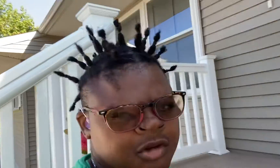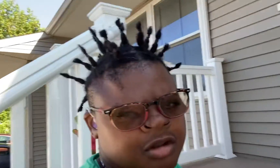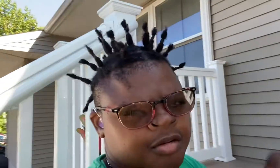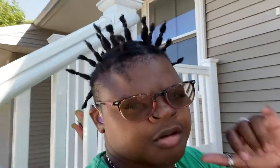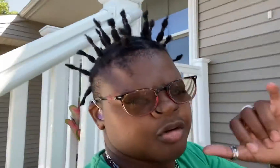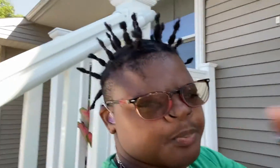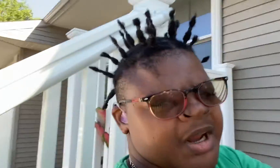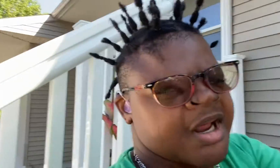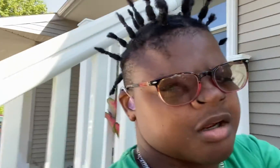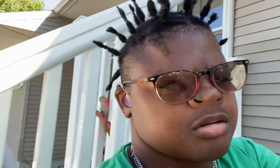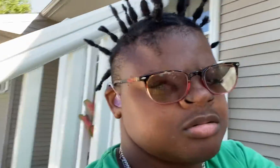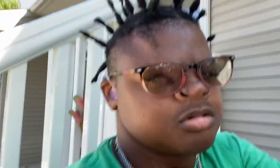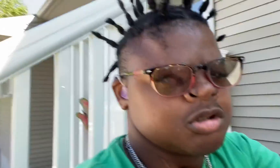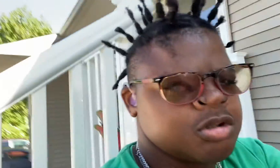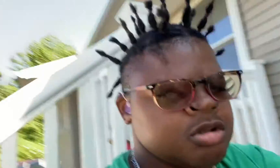I'm gonna do the back.